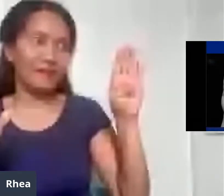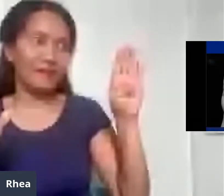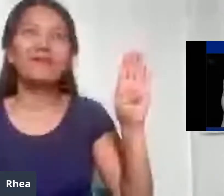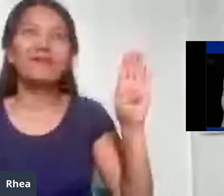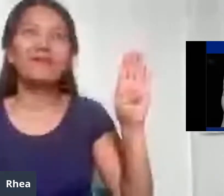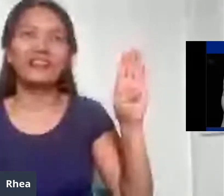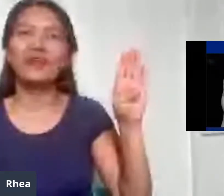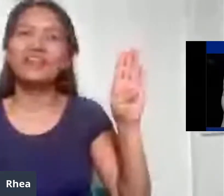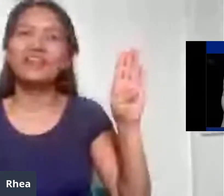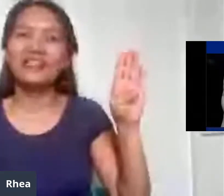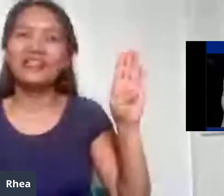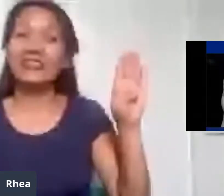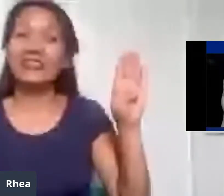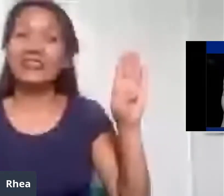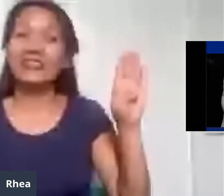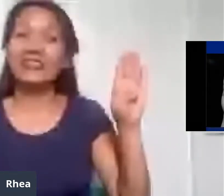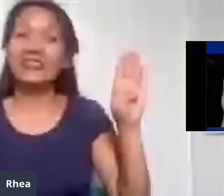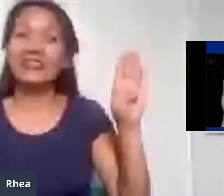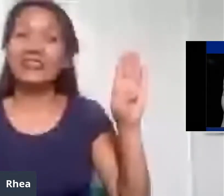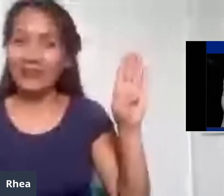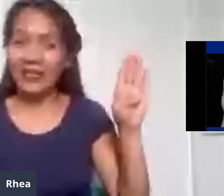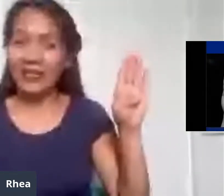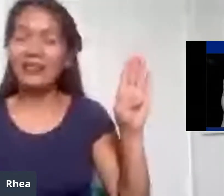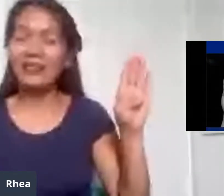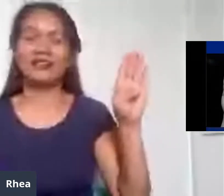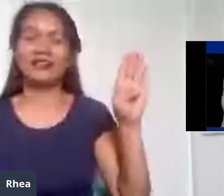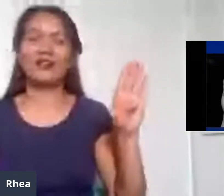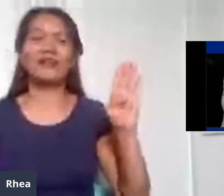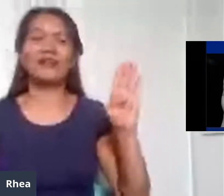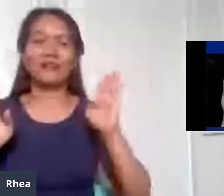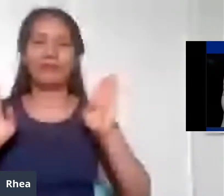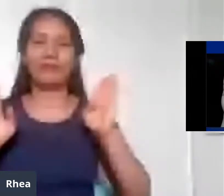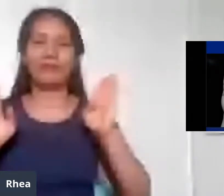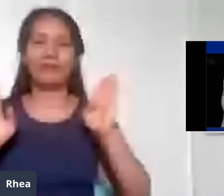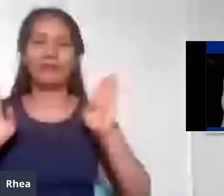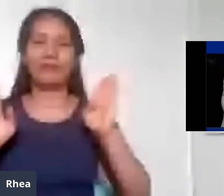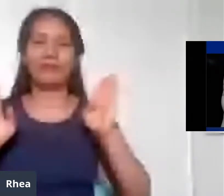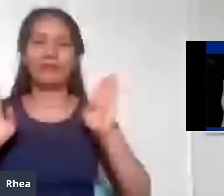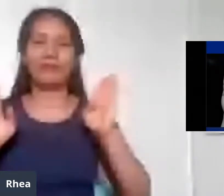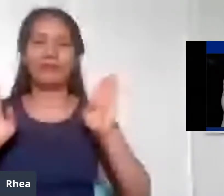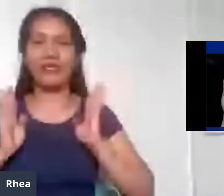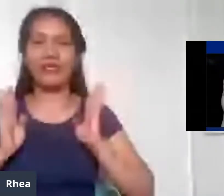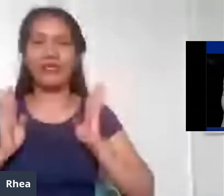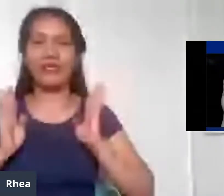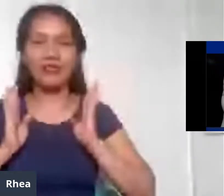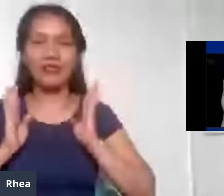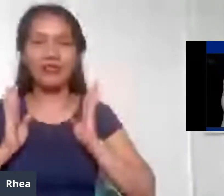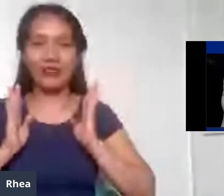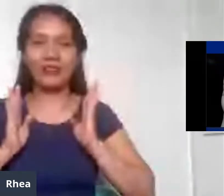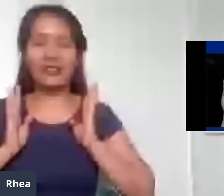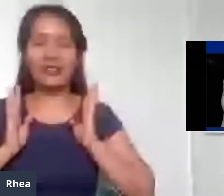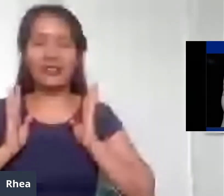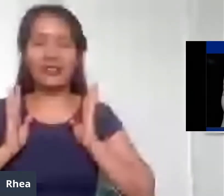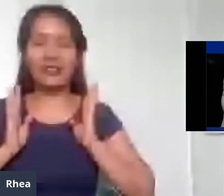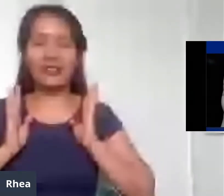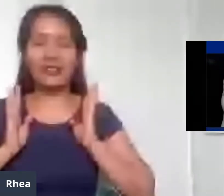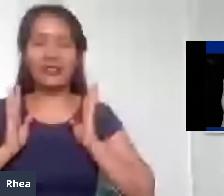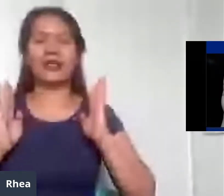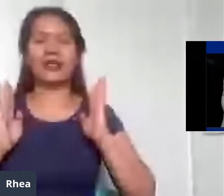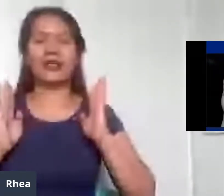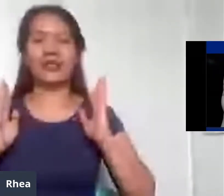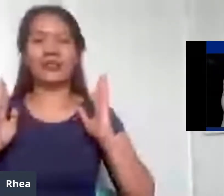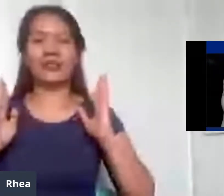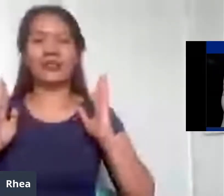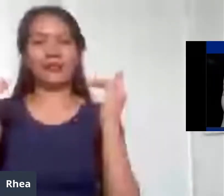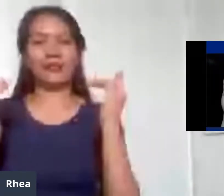today's pandemic, the COVID-19, is the barangay, right? So, B, put your hands on the chest